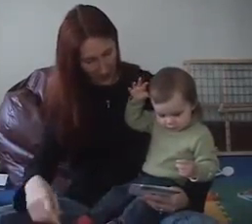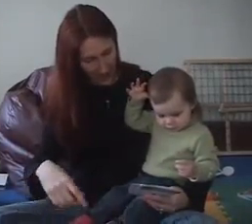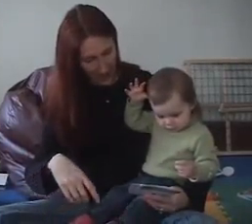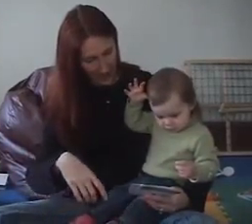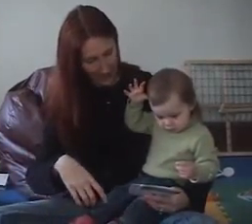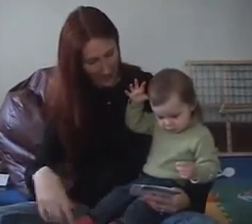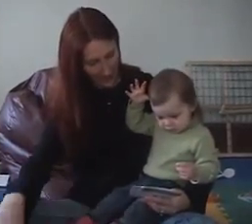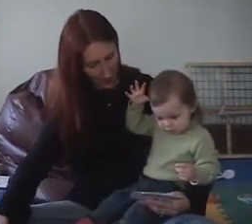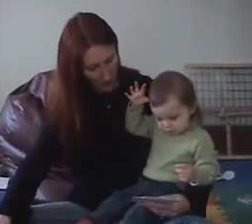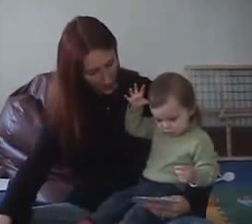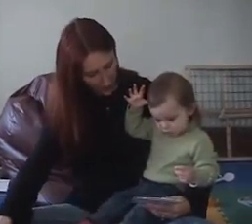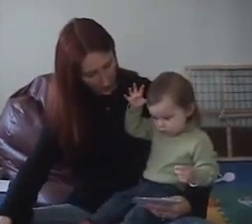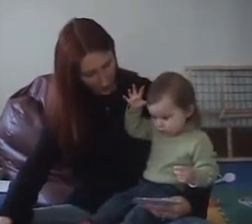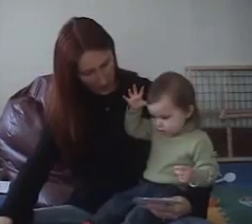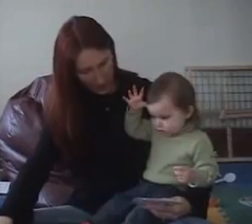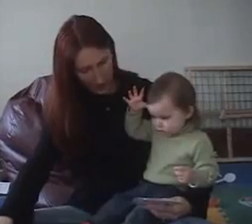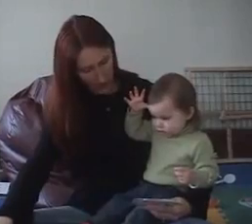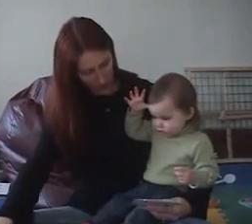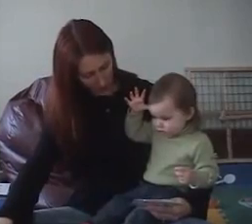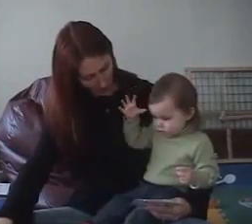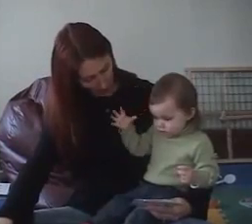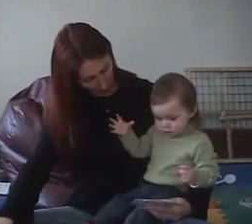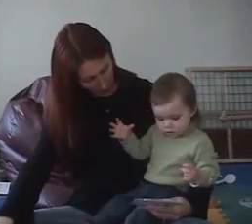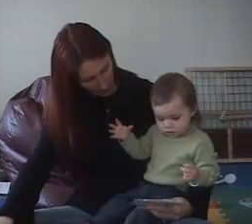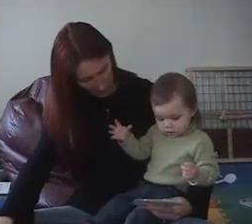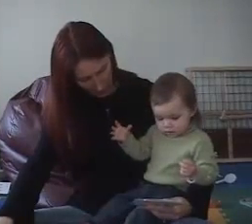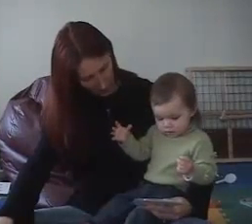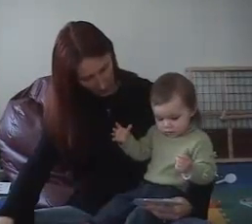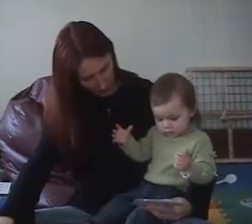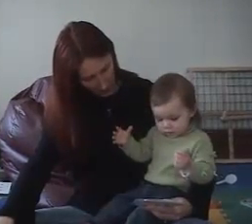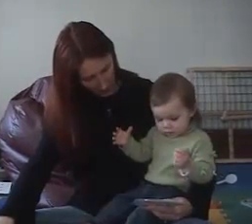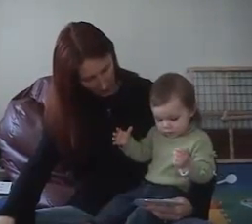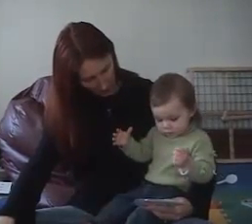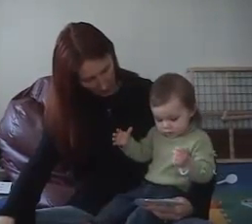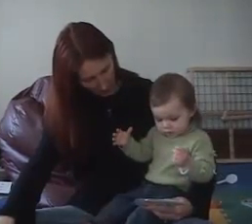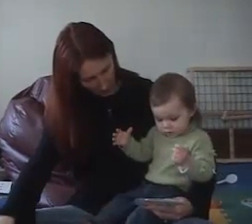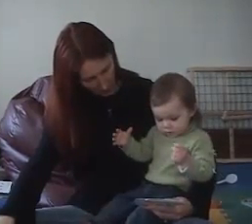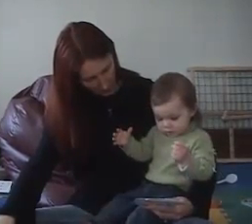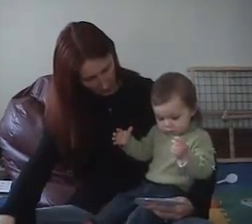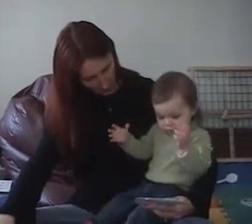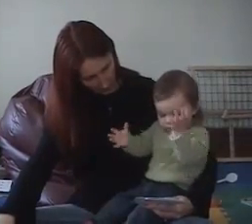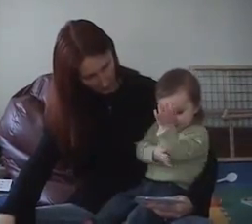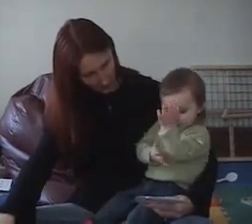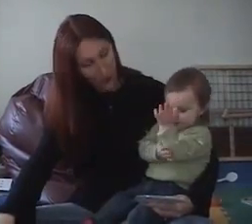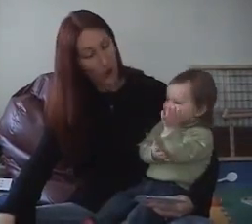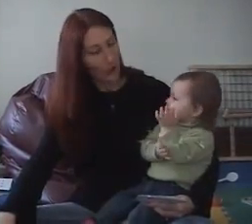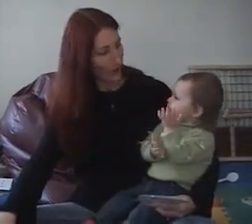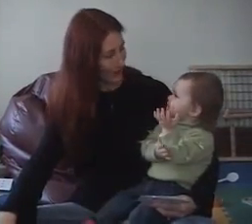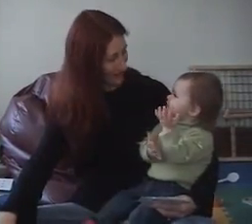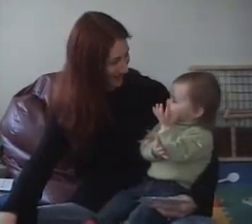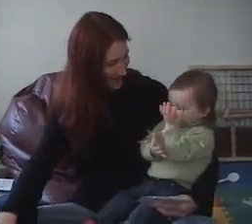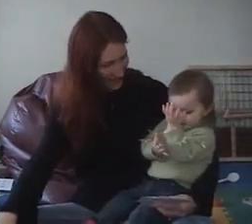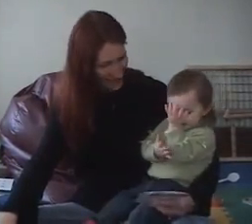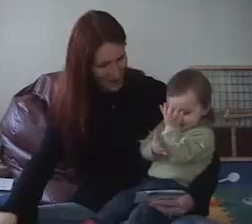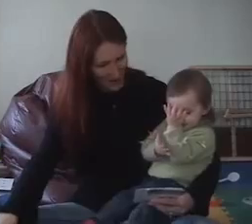And that's a cracker. Do you remember the sign for cracker? You haven't had crackers in a long time. Oh, that's right. You remember